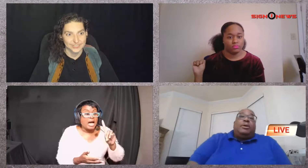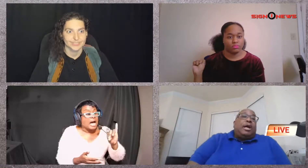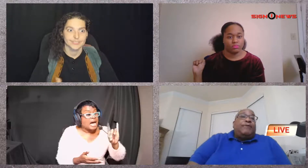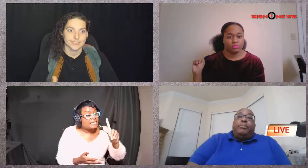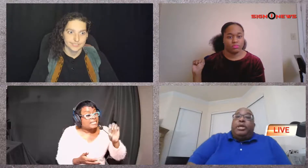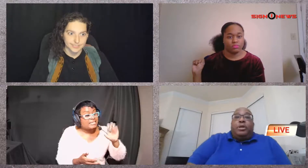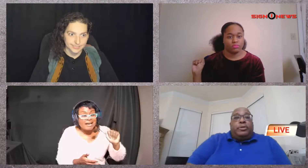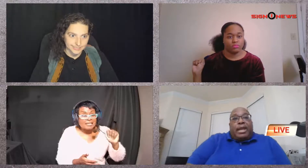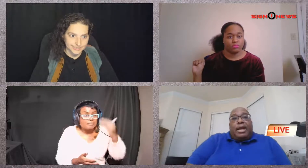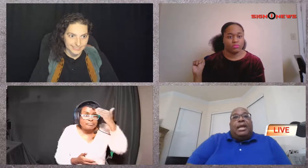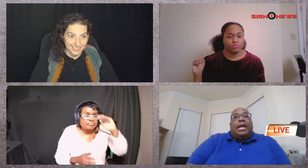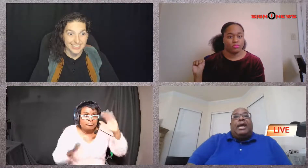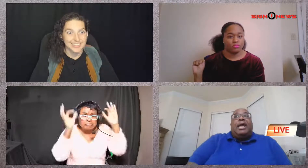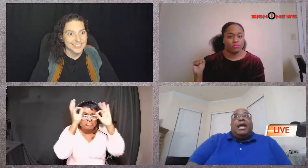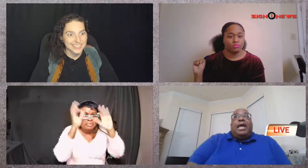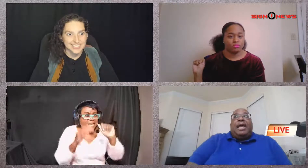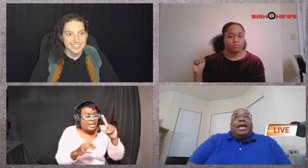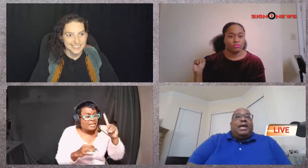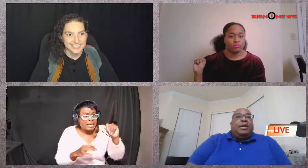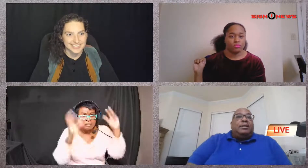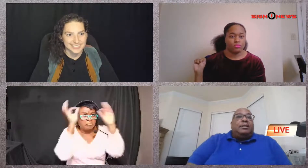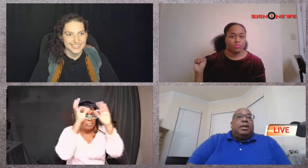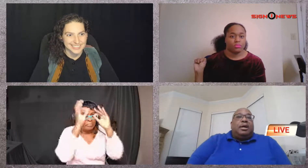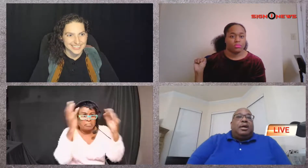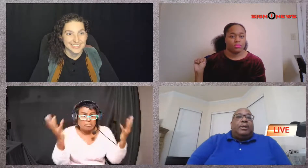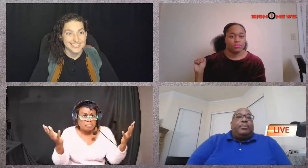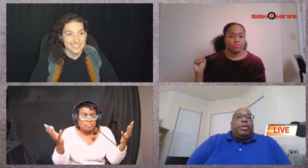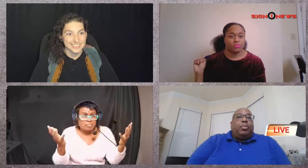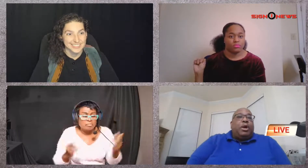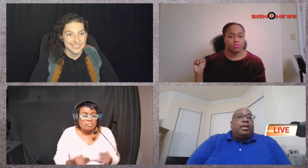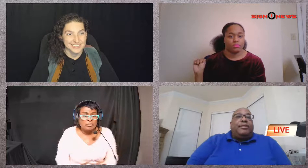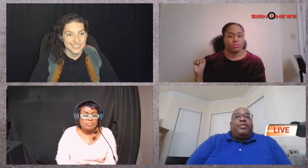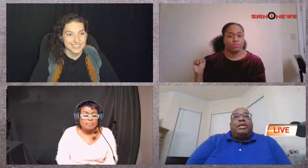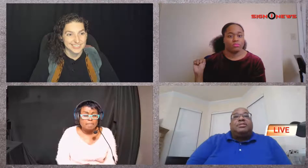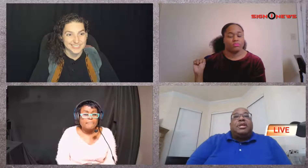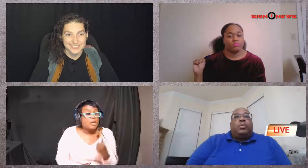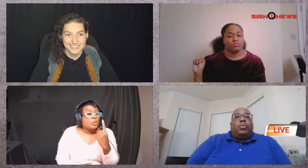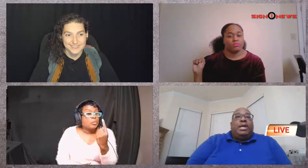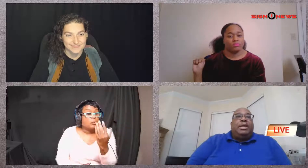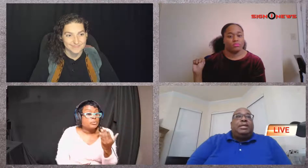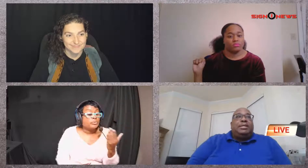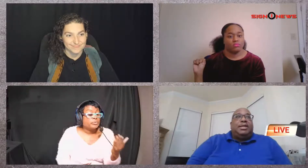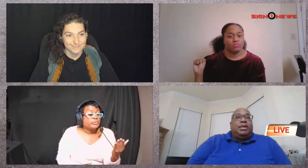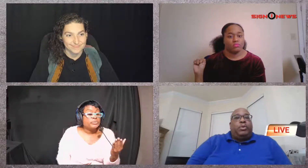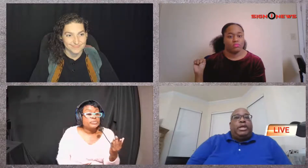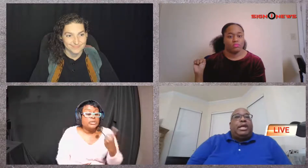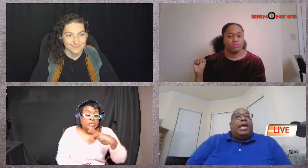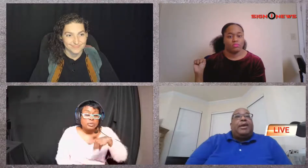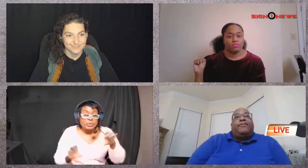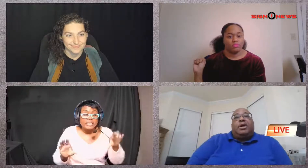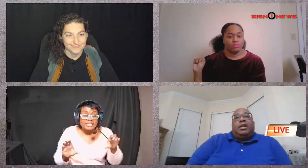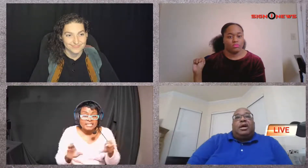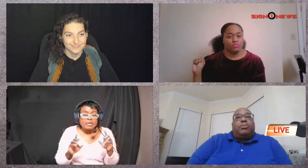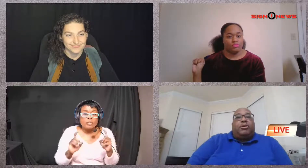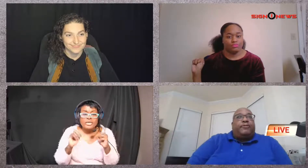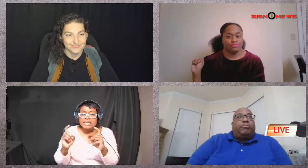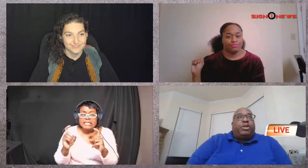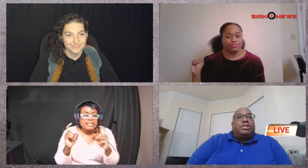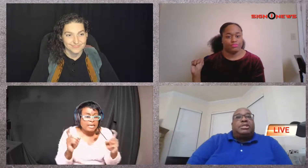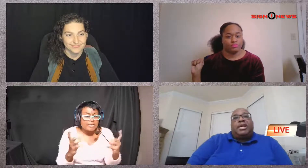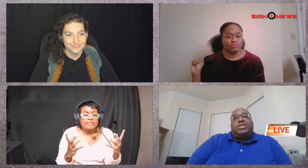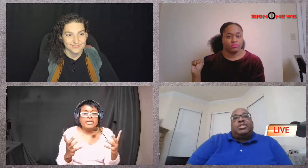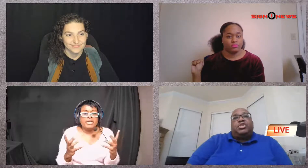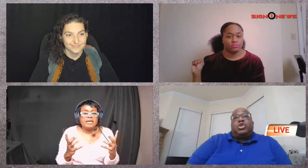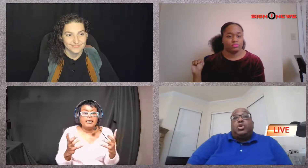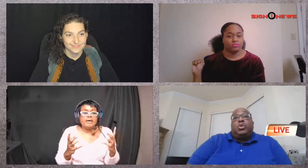IDEA. They were not familiar with ADA. And one of the things that we did, we gave a number